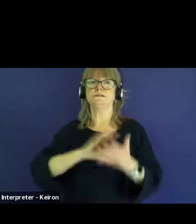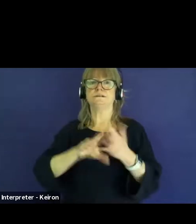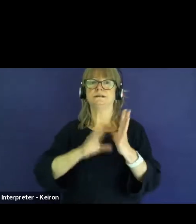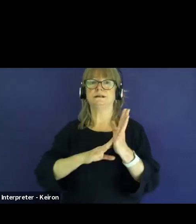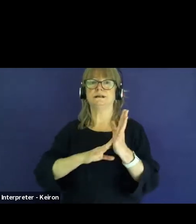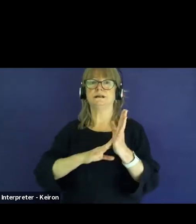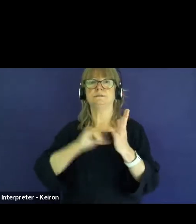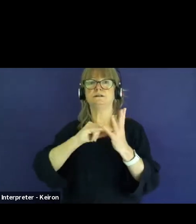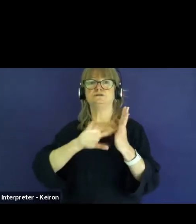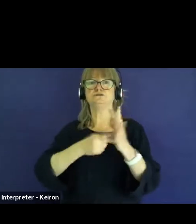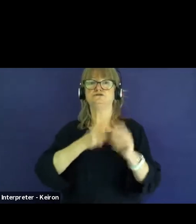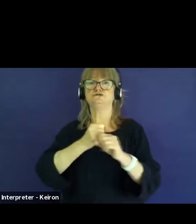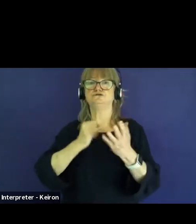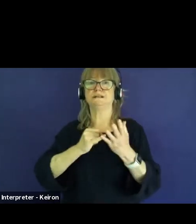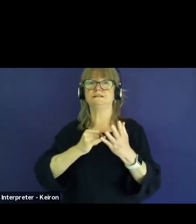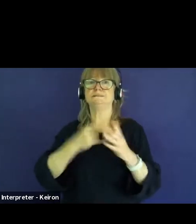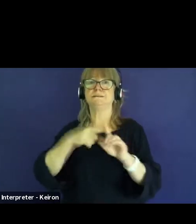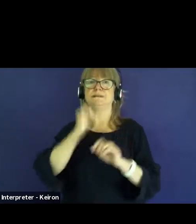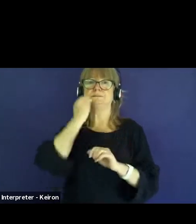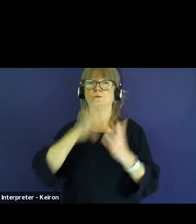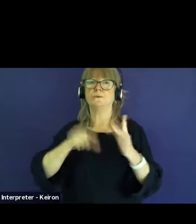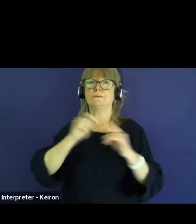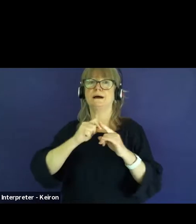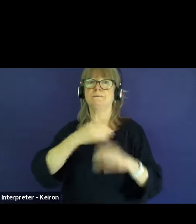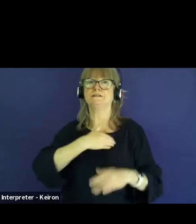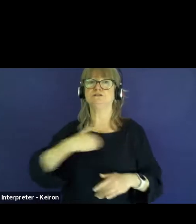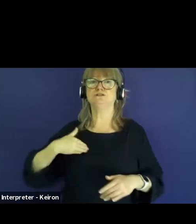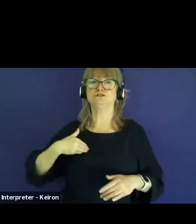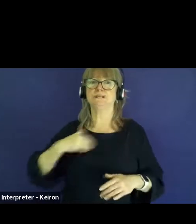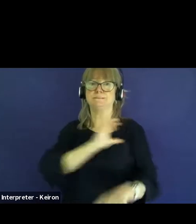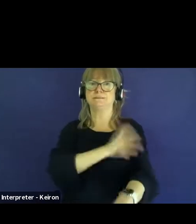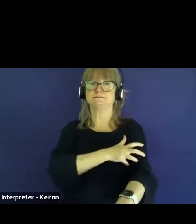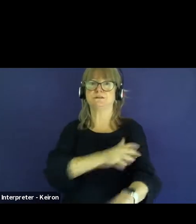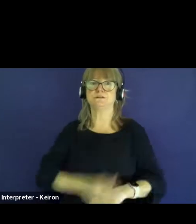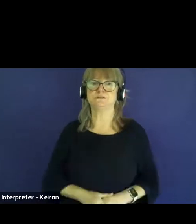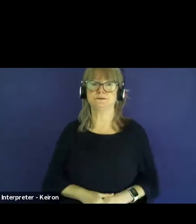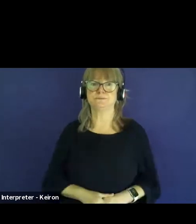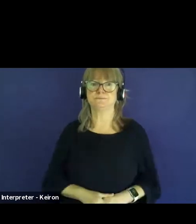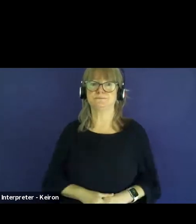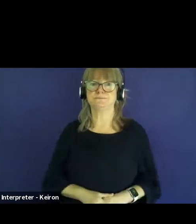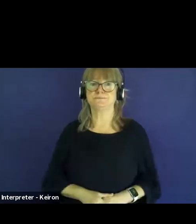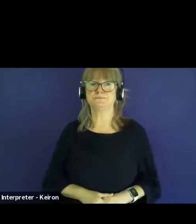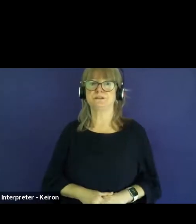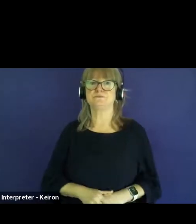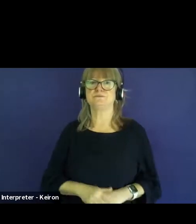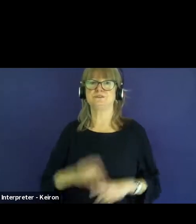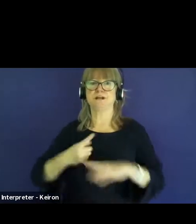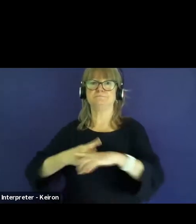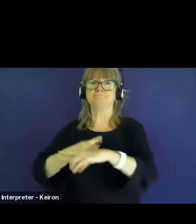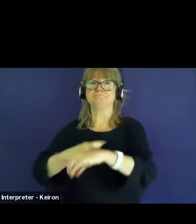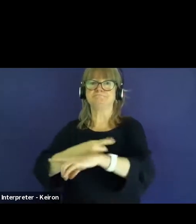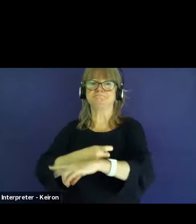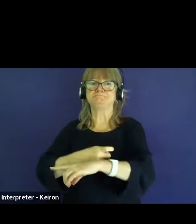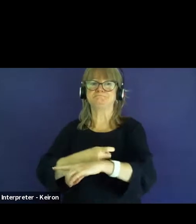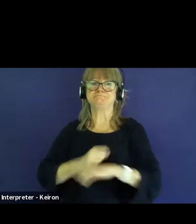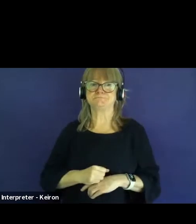chest muscles all warmed up, considering we're doing a full body set. So what it looks like is we're going to inchworm out, and then we're going to